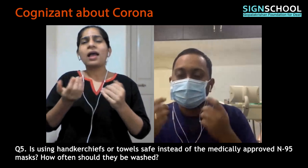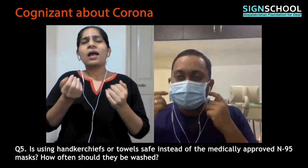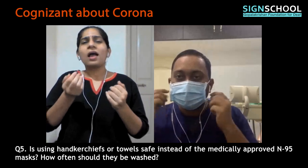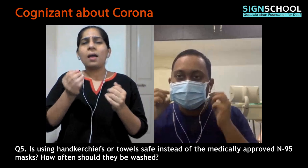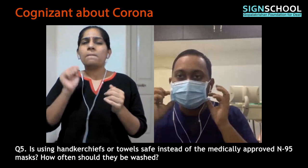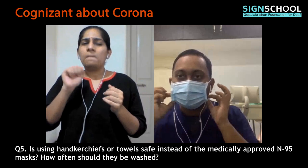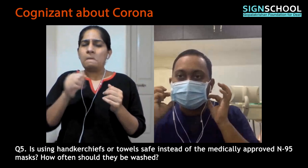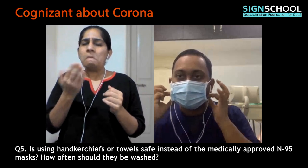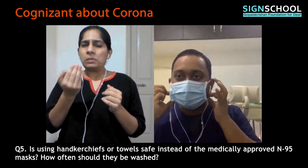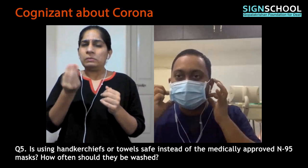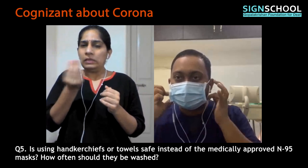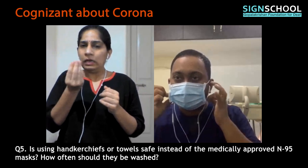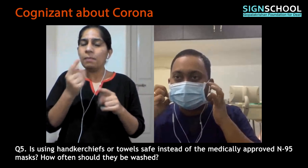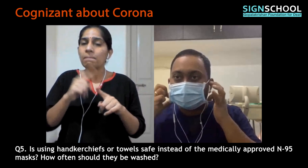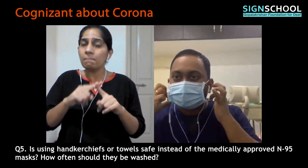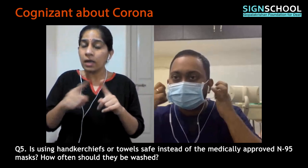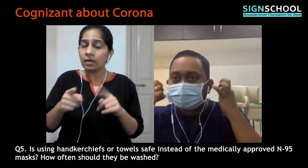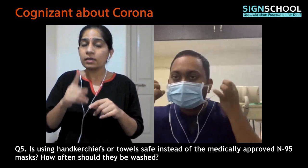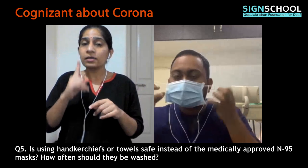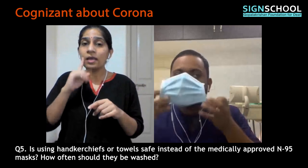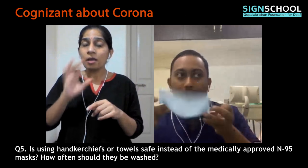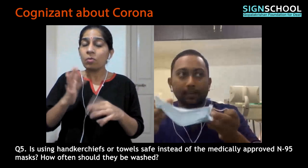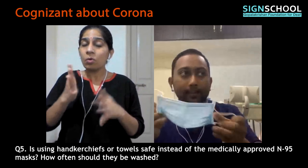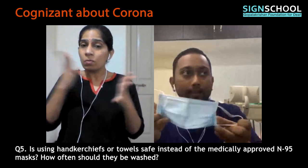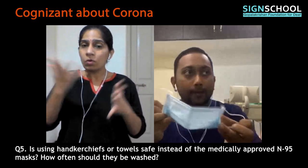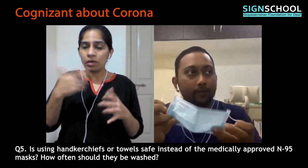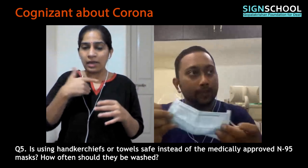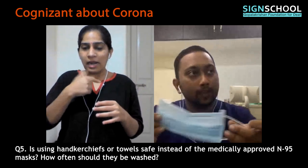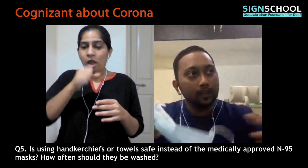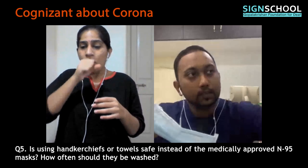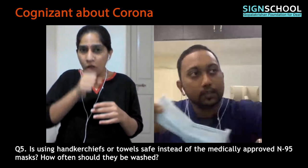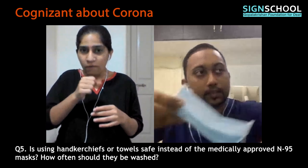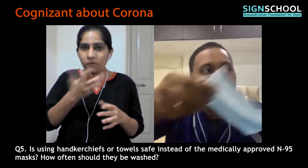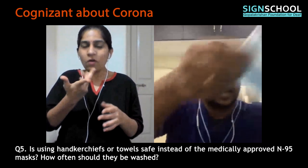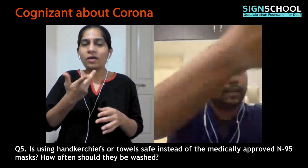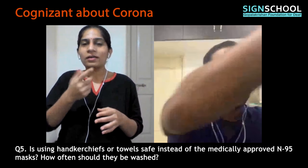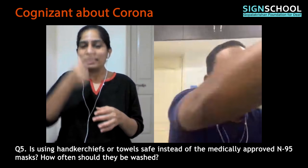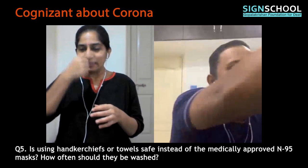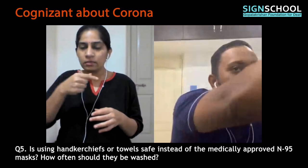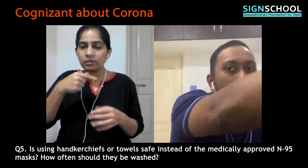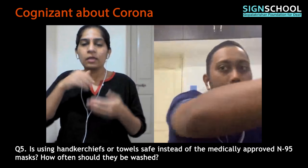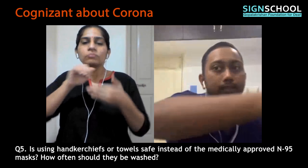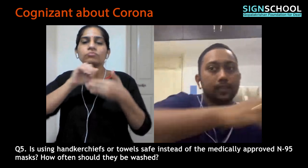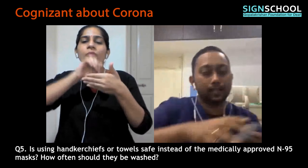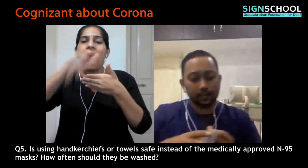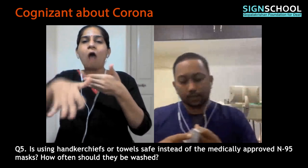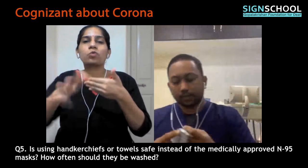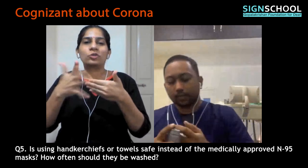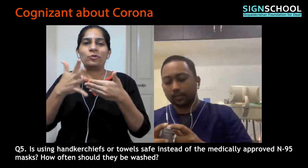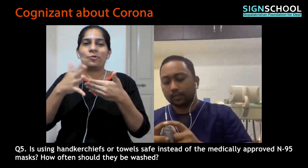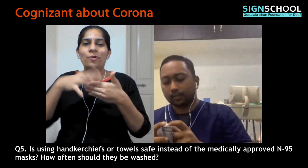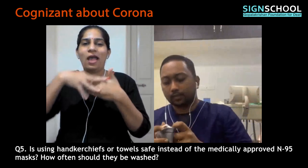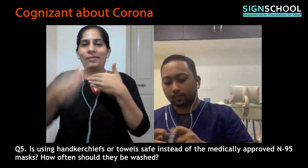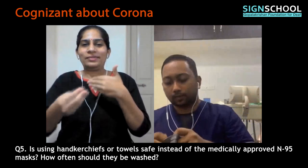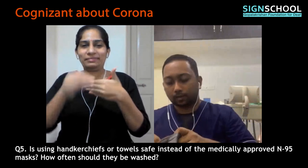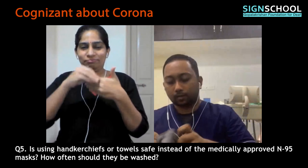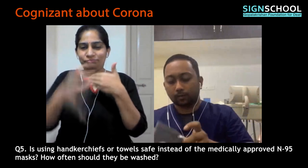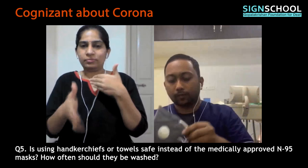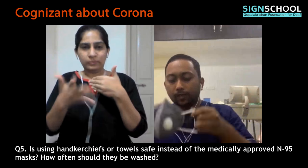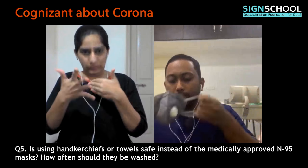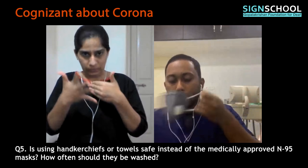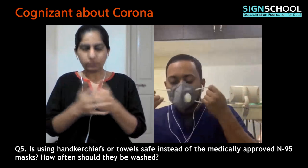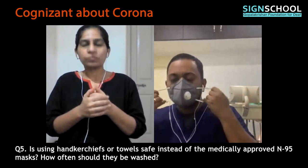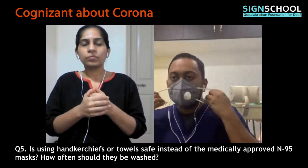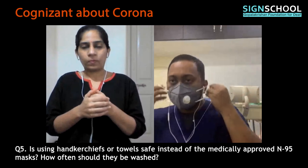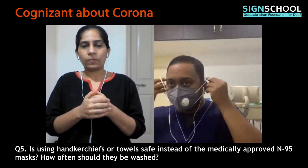won't go out. That is the main function of this mask. And this is the N95 mask.